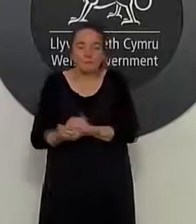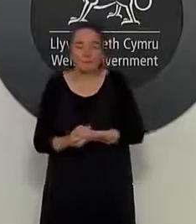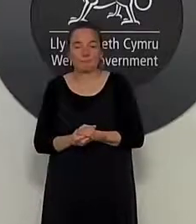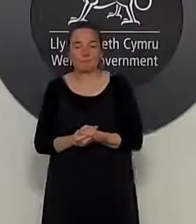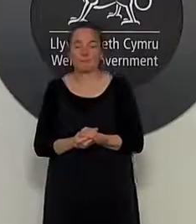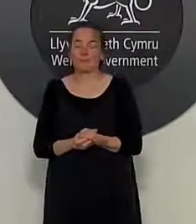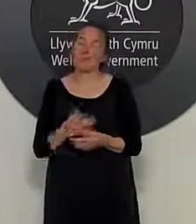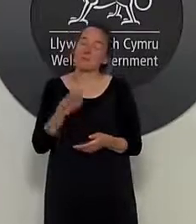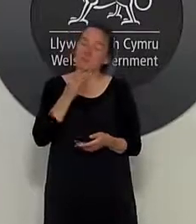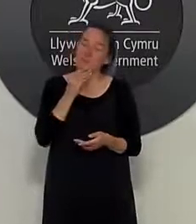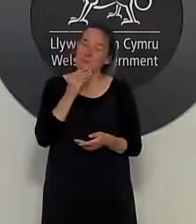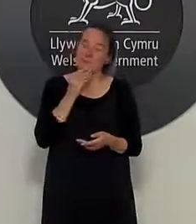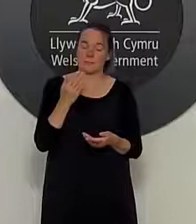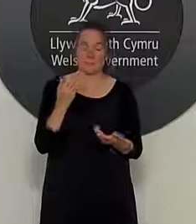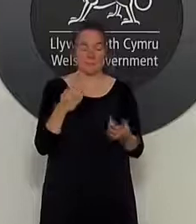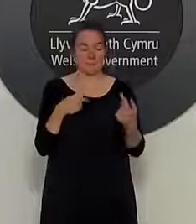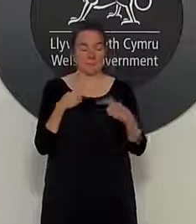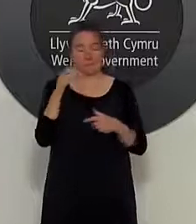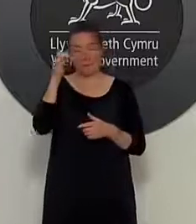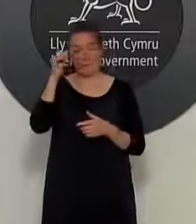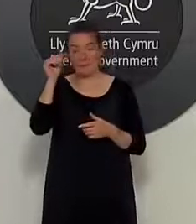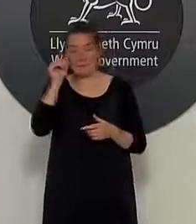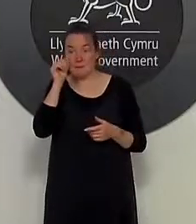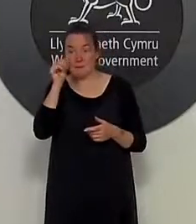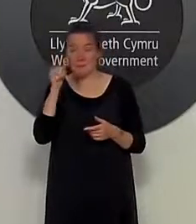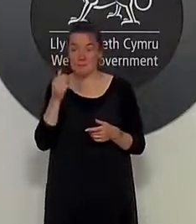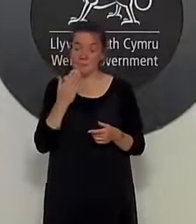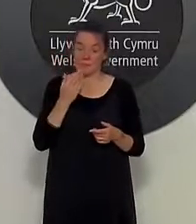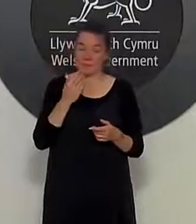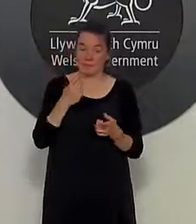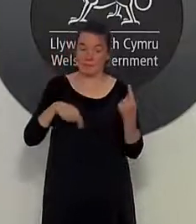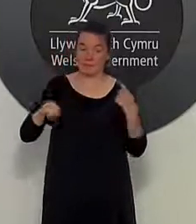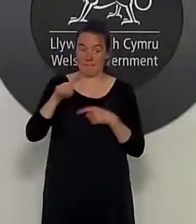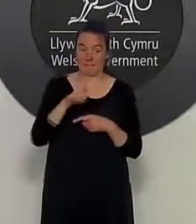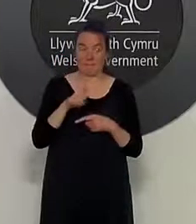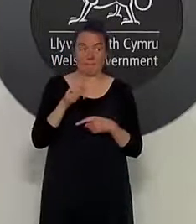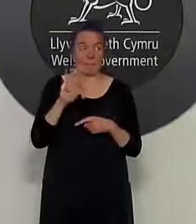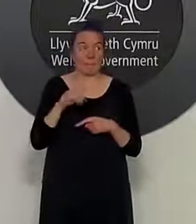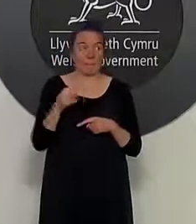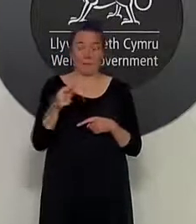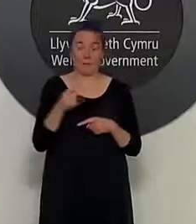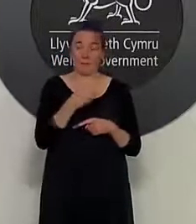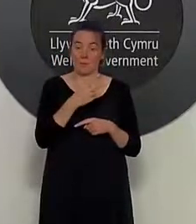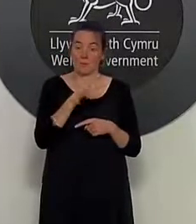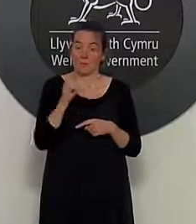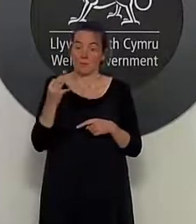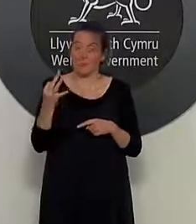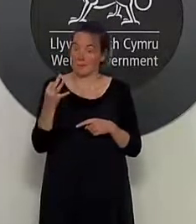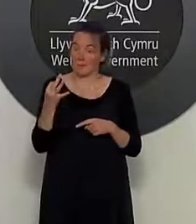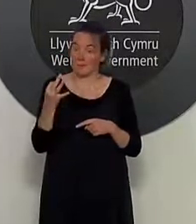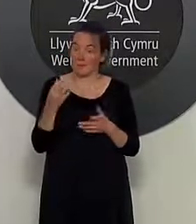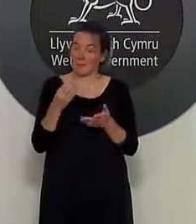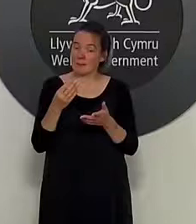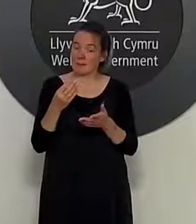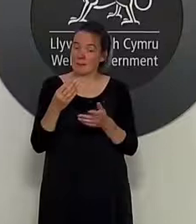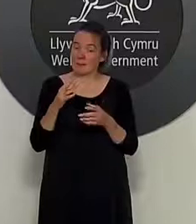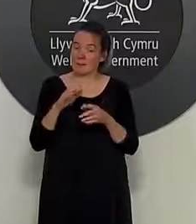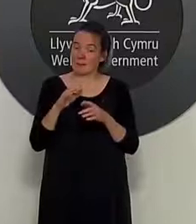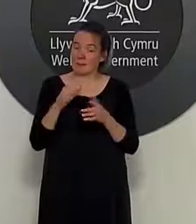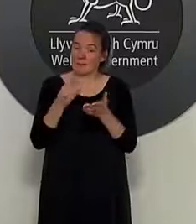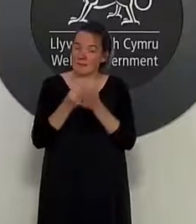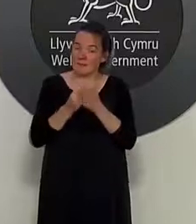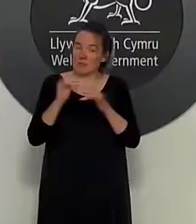well, where local authorities were able temporarily to offer mortgages around the 2008 global financial